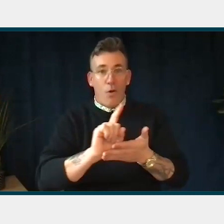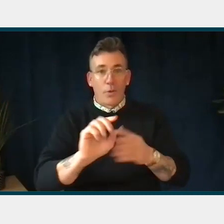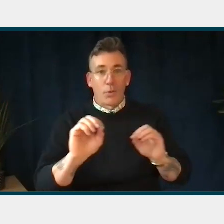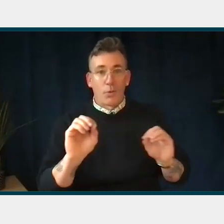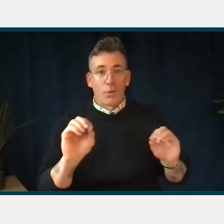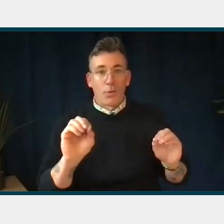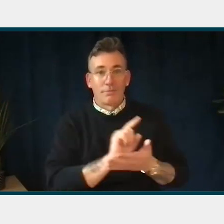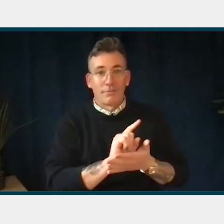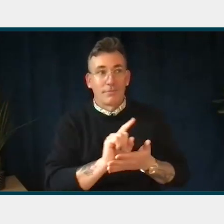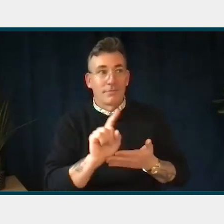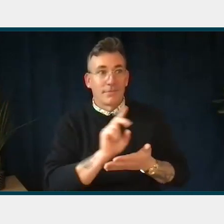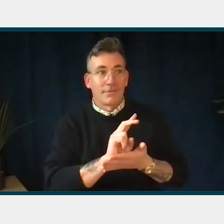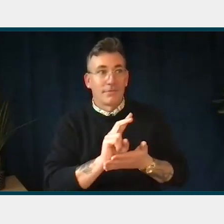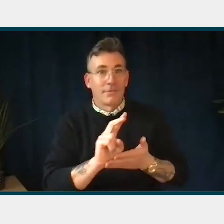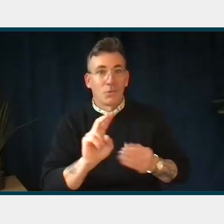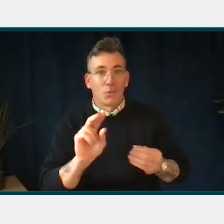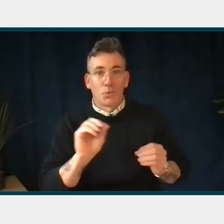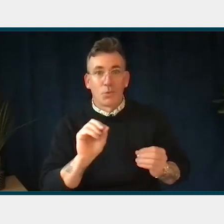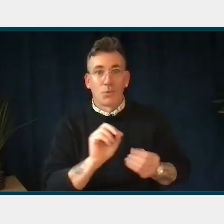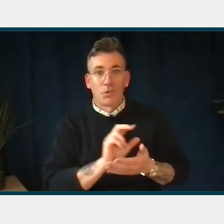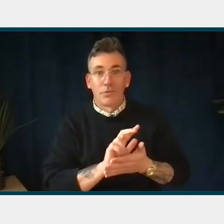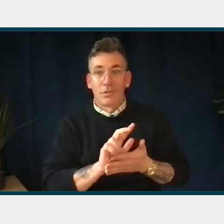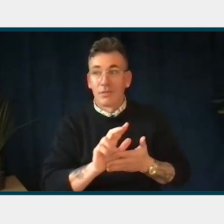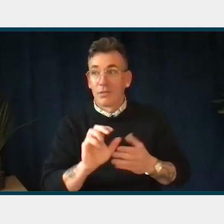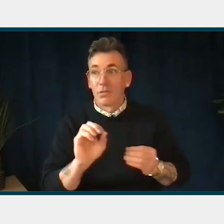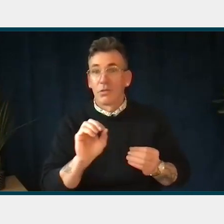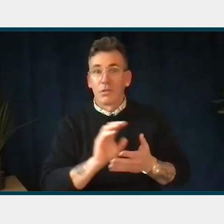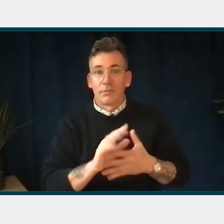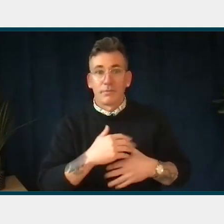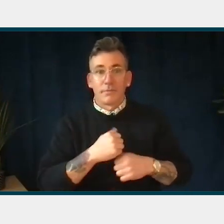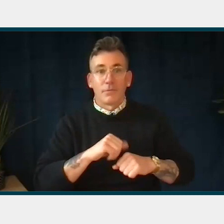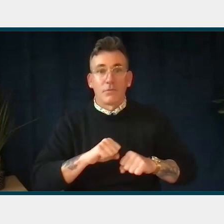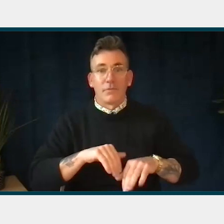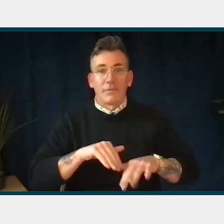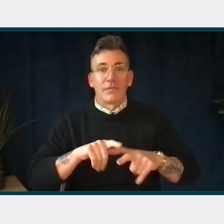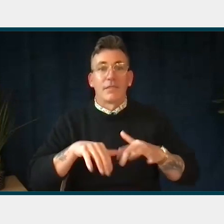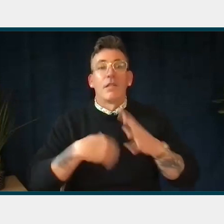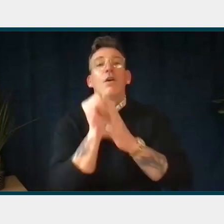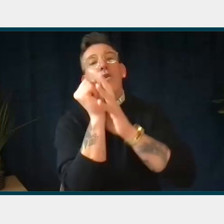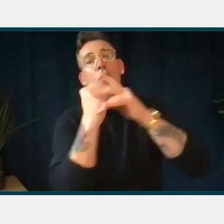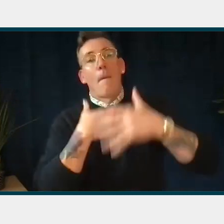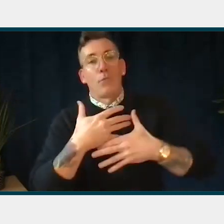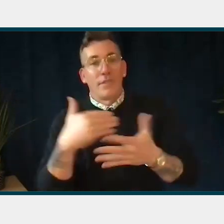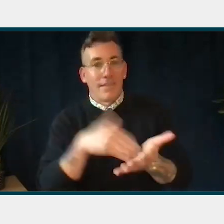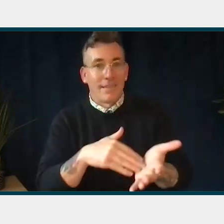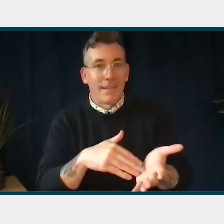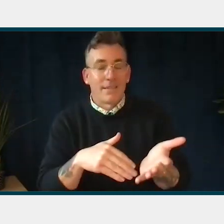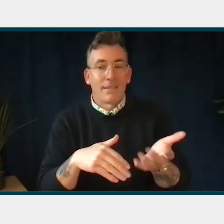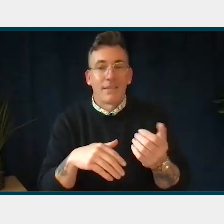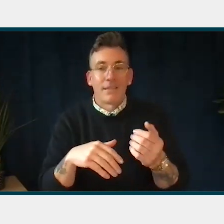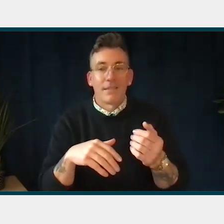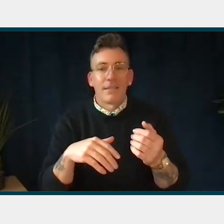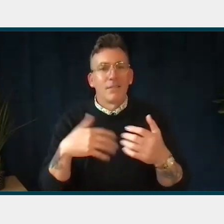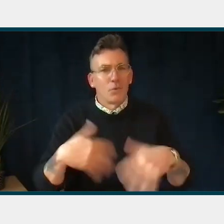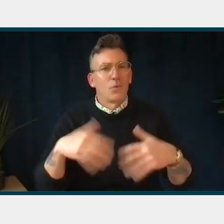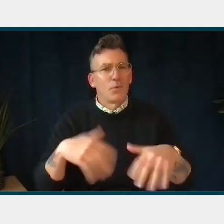But once that's done, throughout the week, you're holding your breath. 2-3 weeks goes on, and you're still treading water,